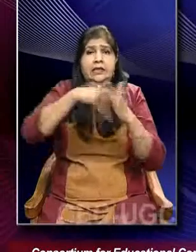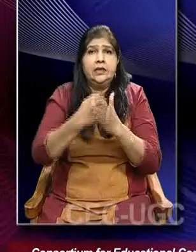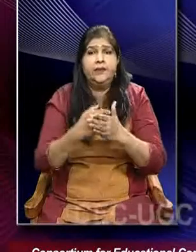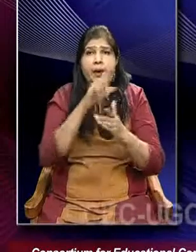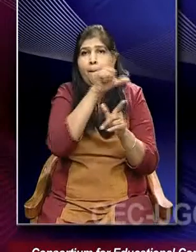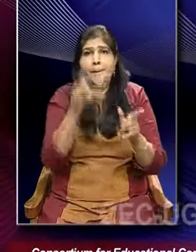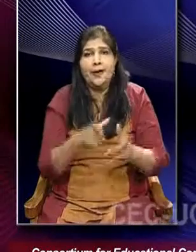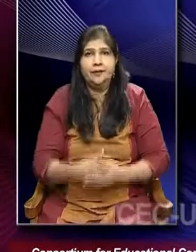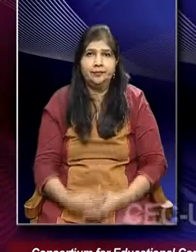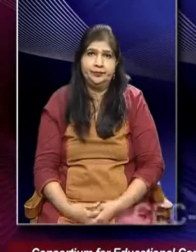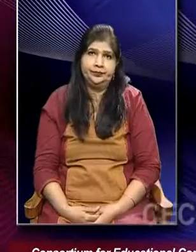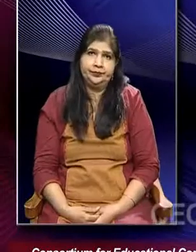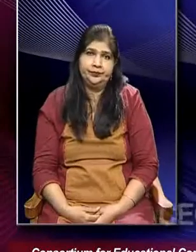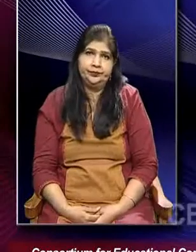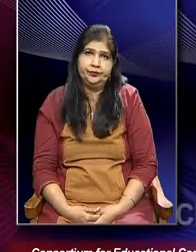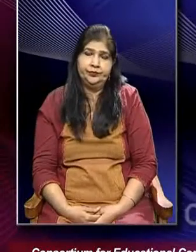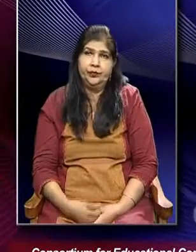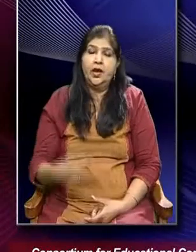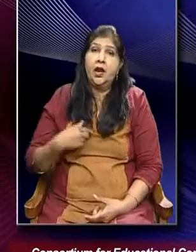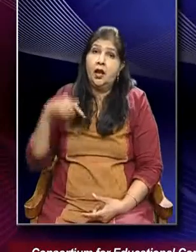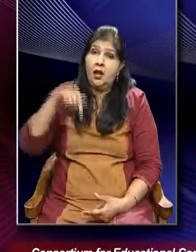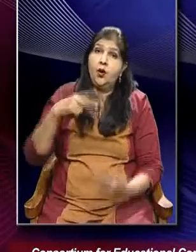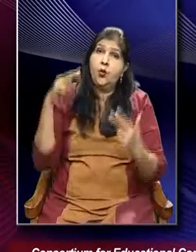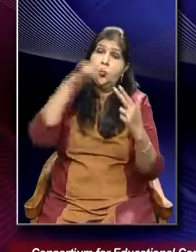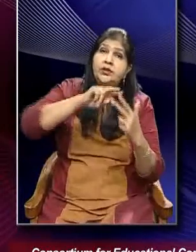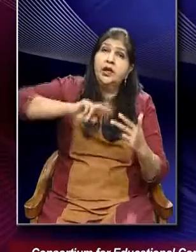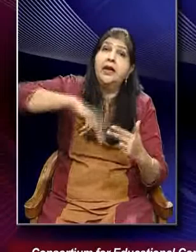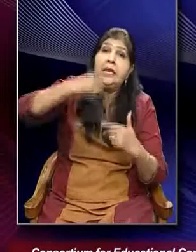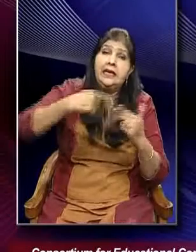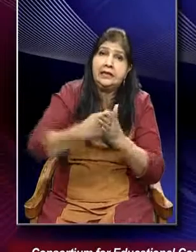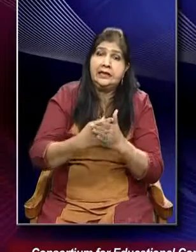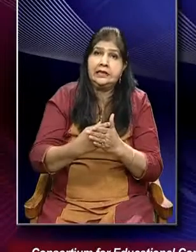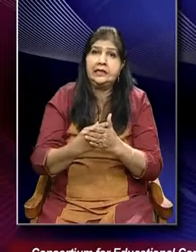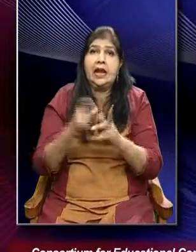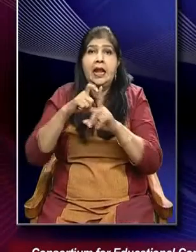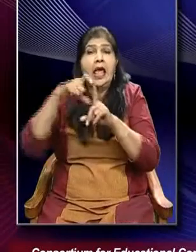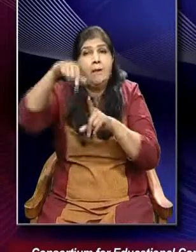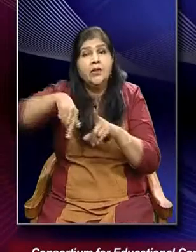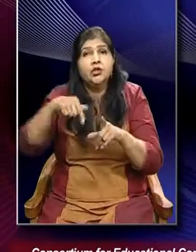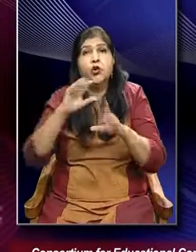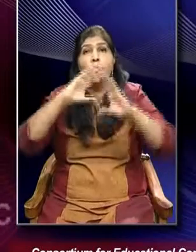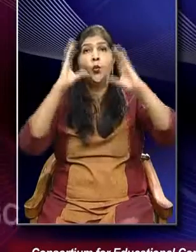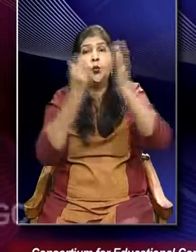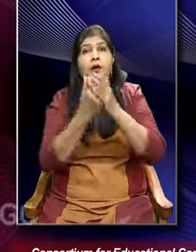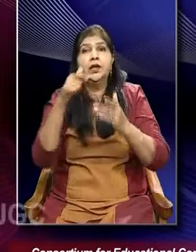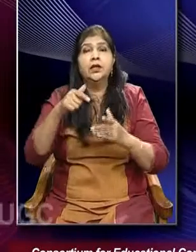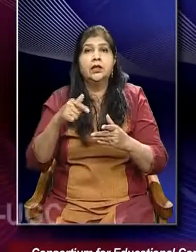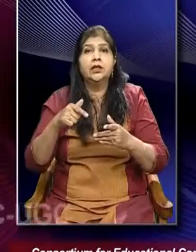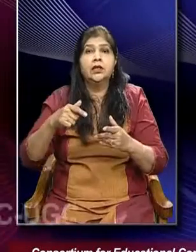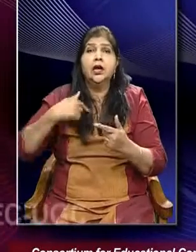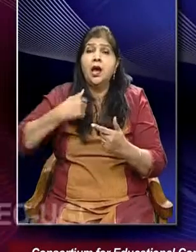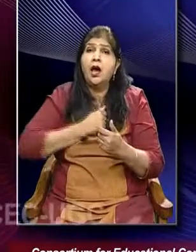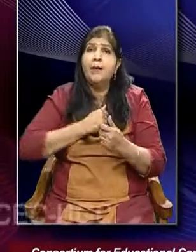manner. Let's now go towards the next dimension of globalization, the